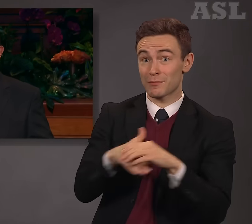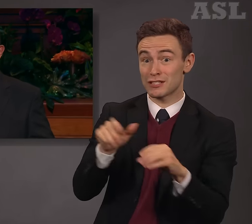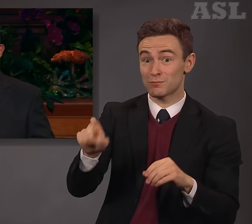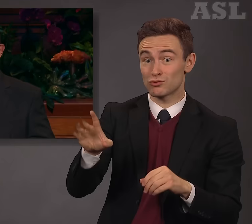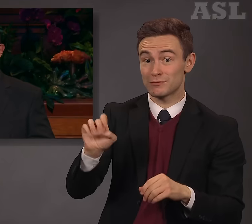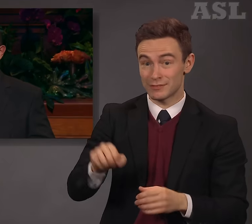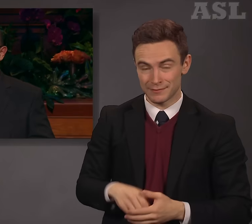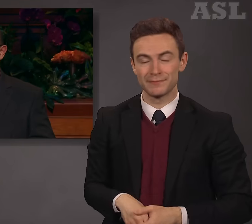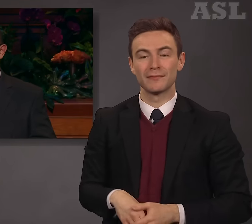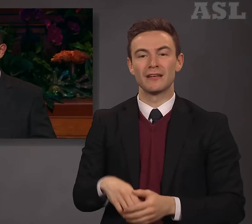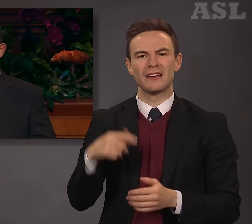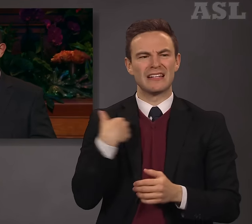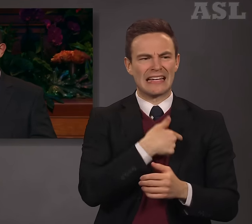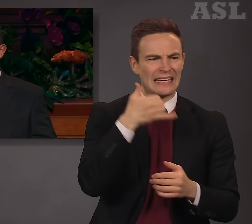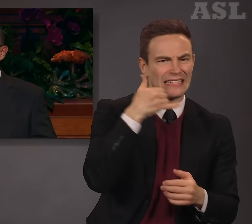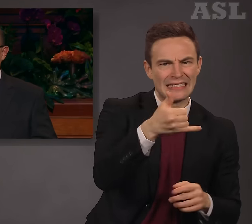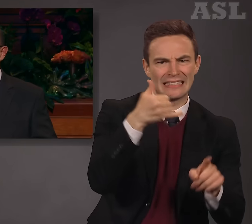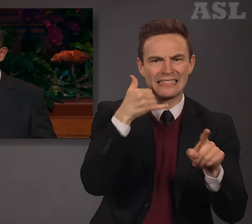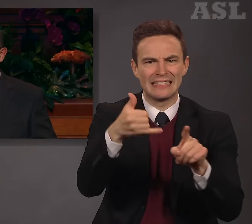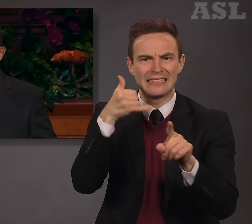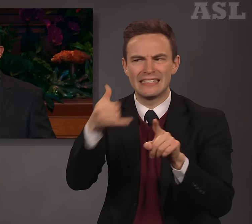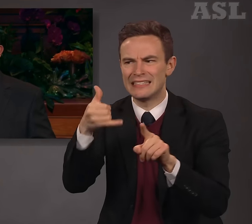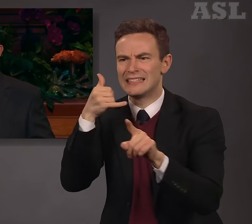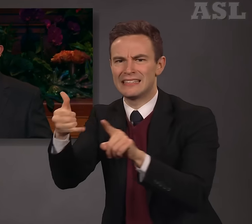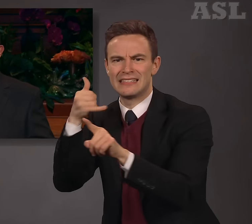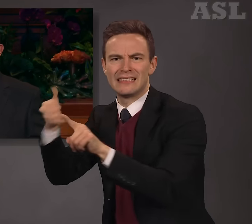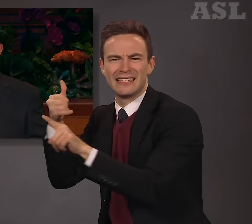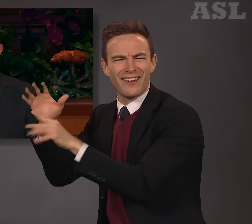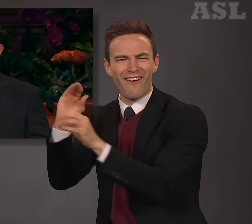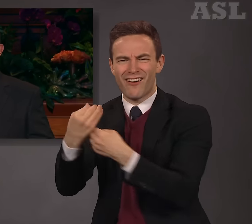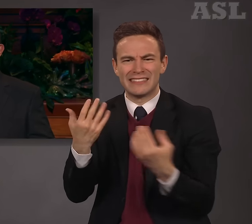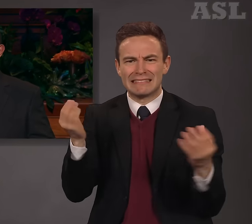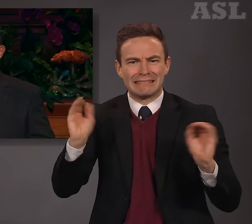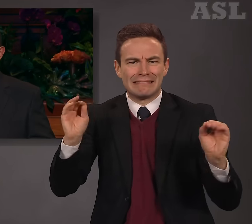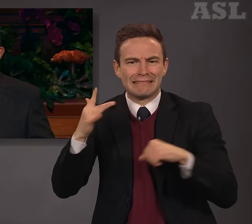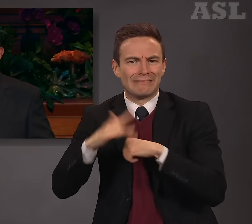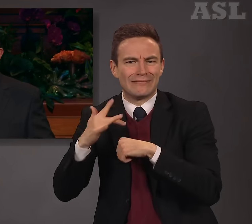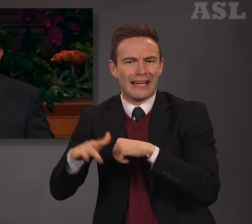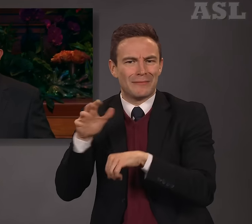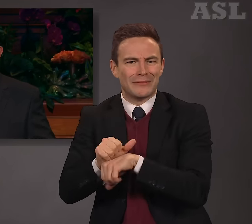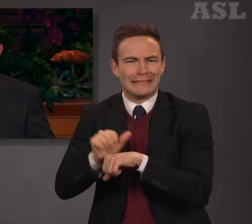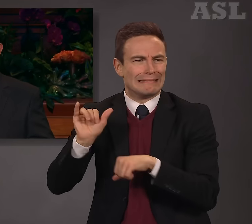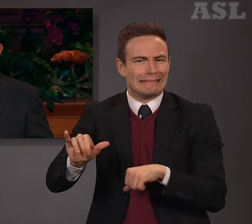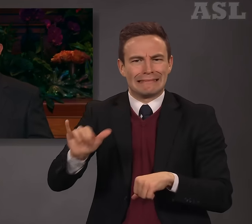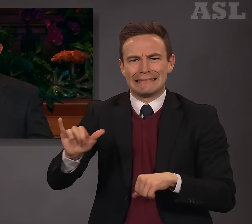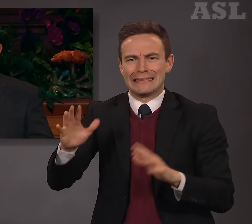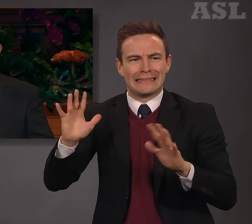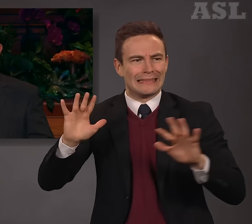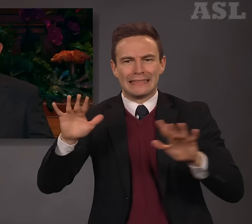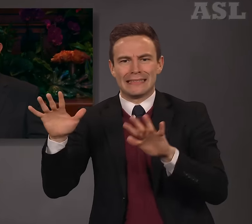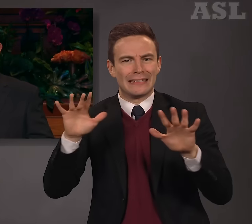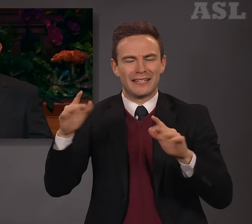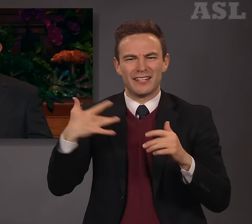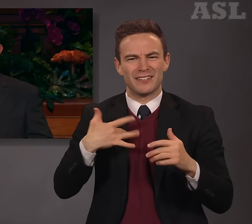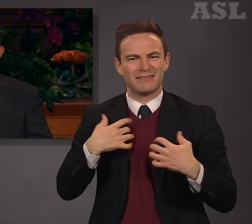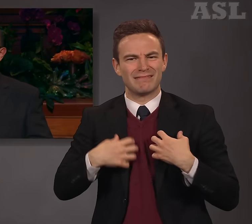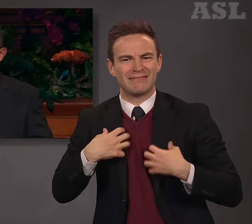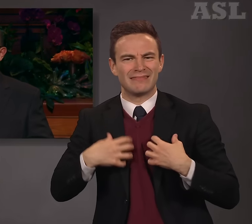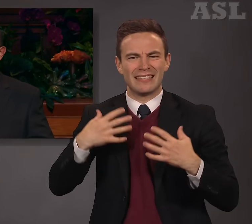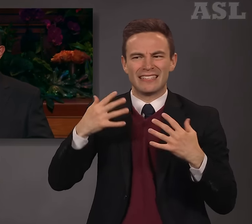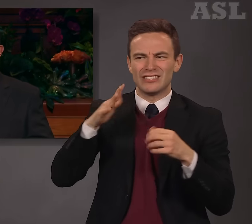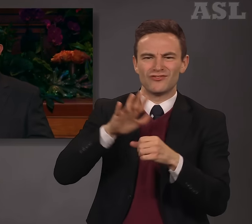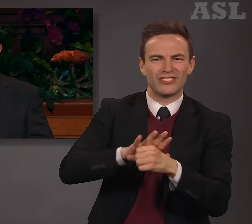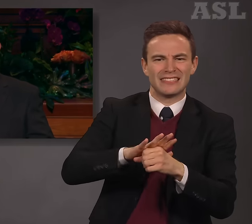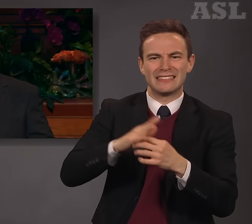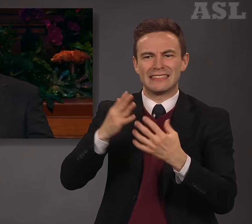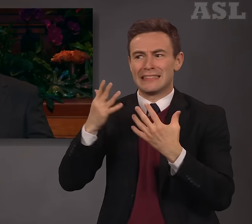several attempts at other offices and not finding available appointments, we began to feel distressed and doubtful that we really could